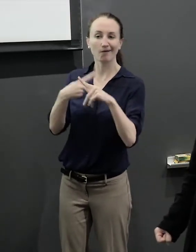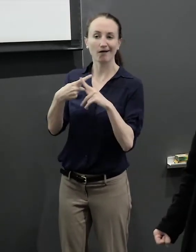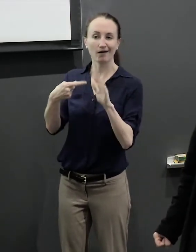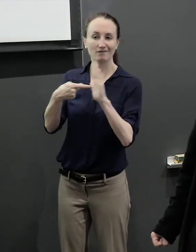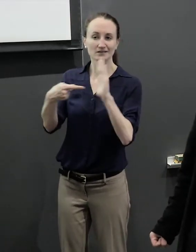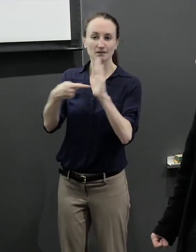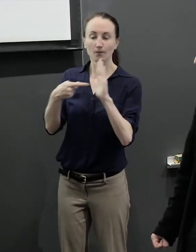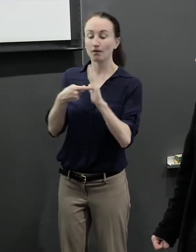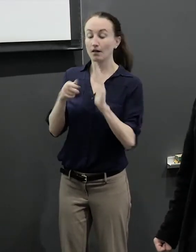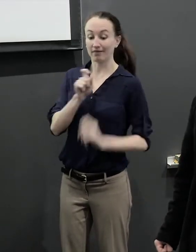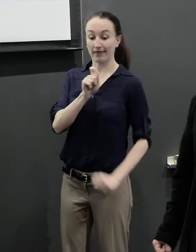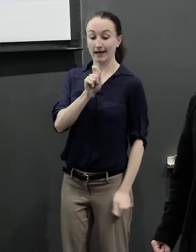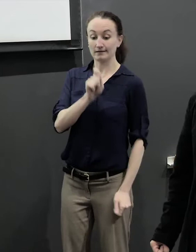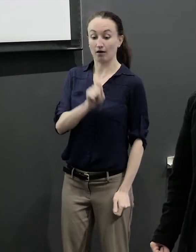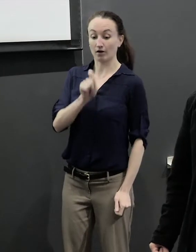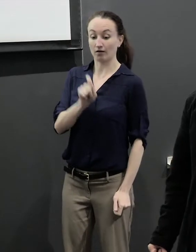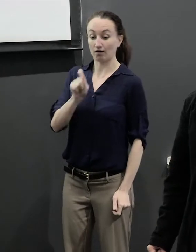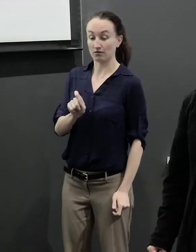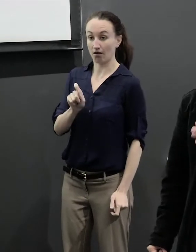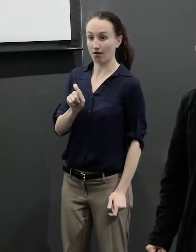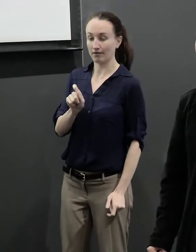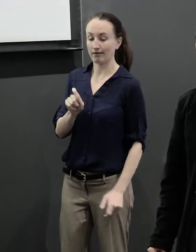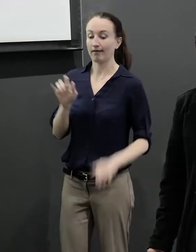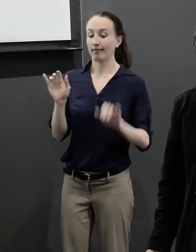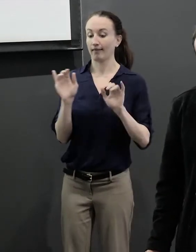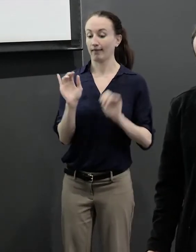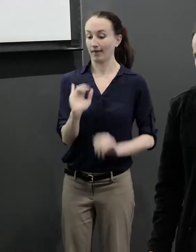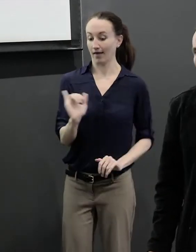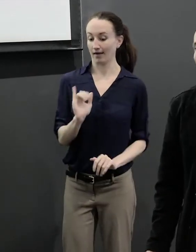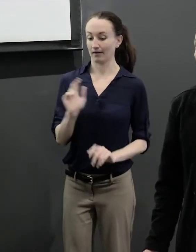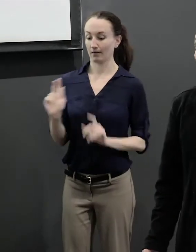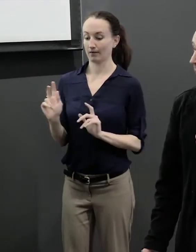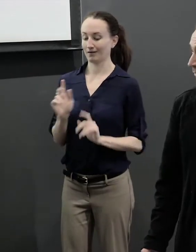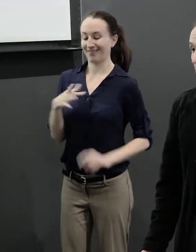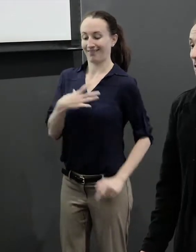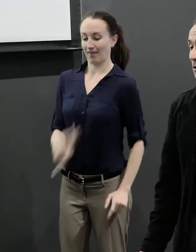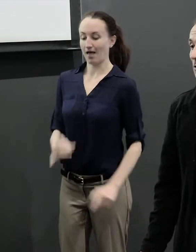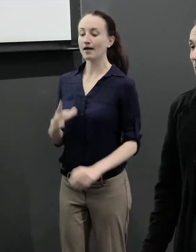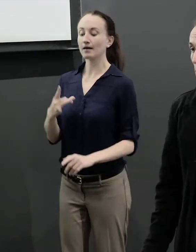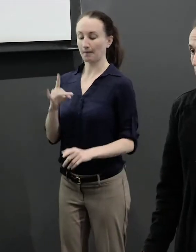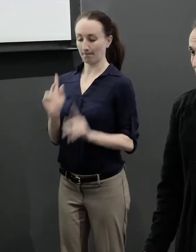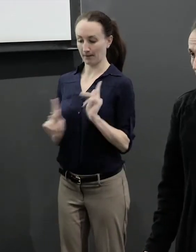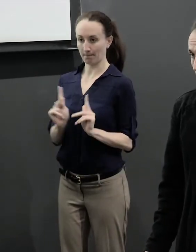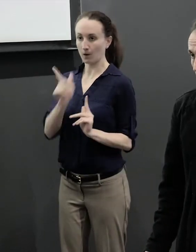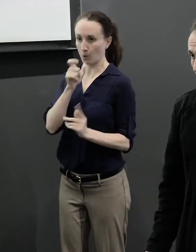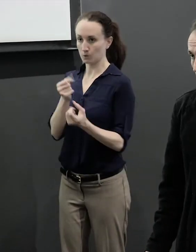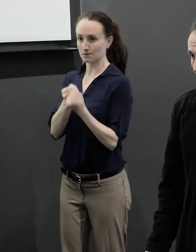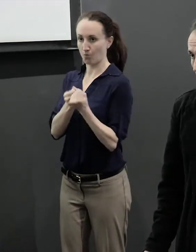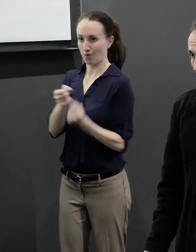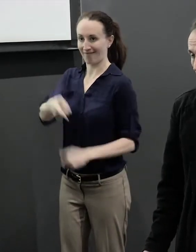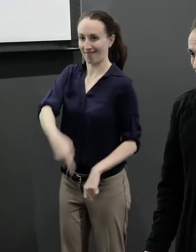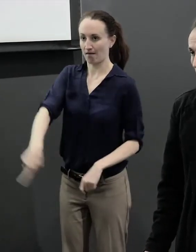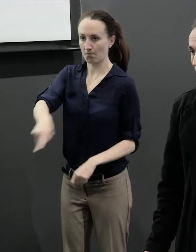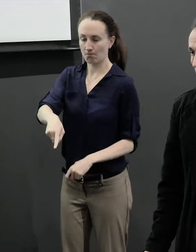was like people who support them, right? You're not going to have a reflexive.